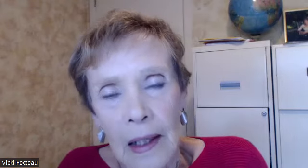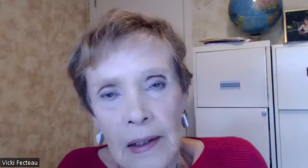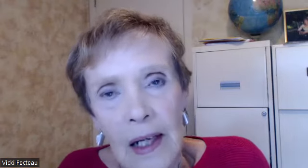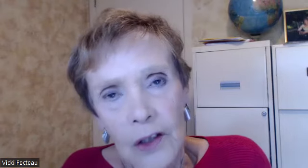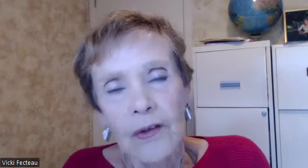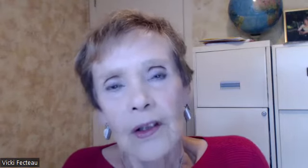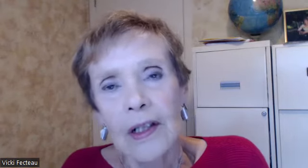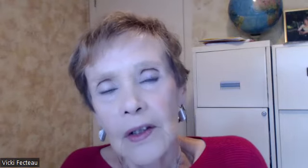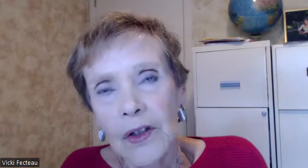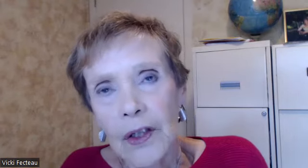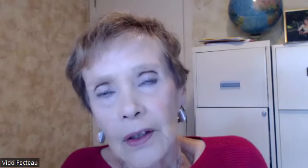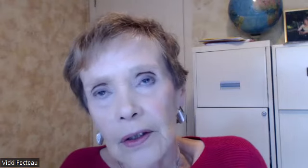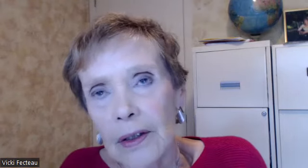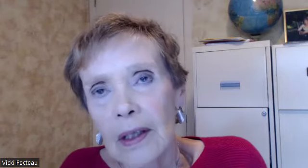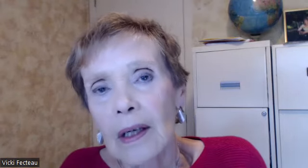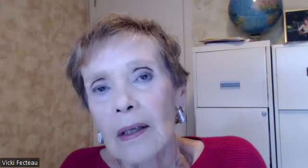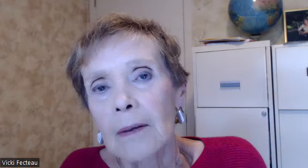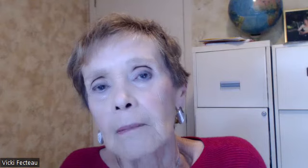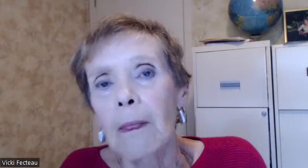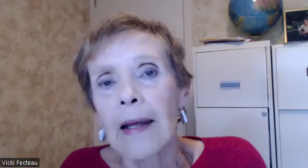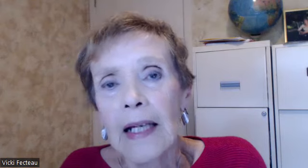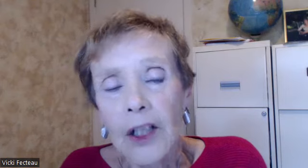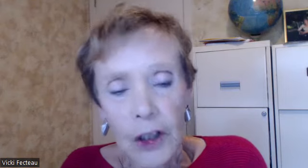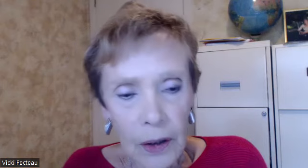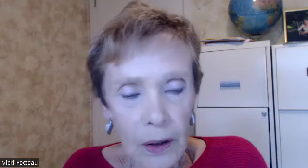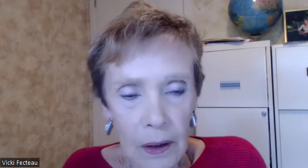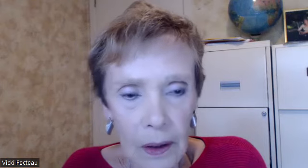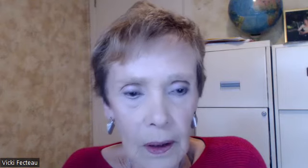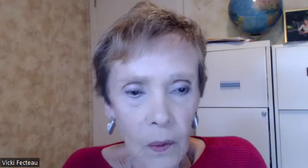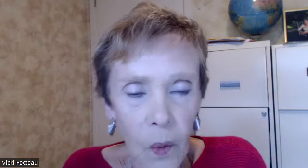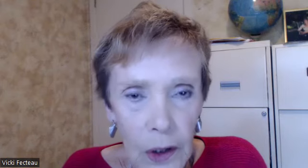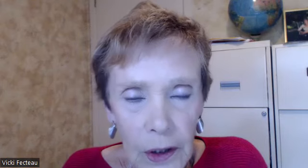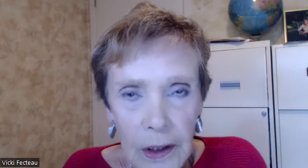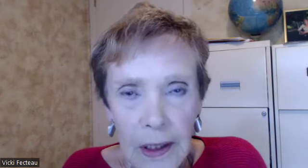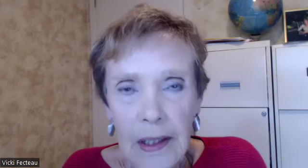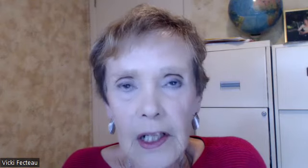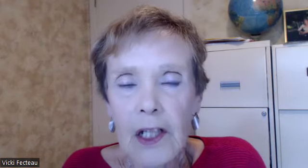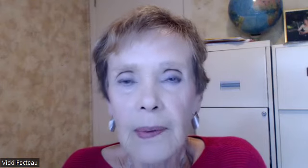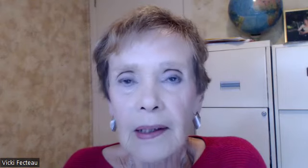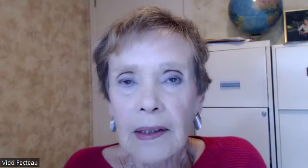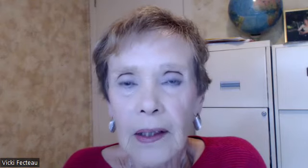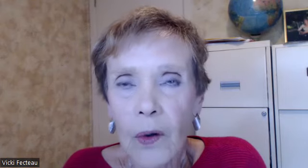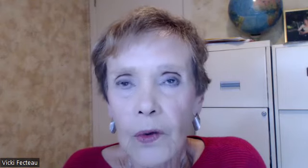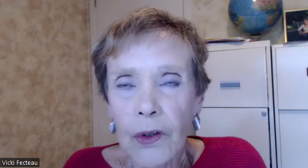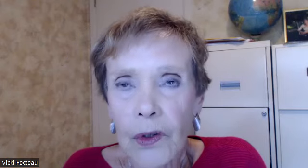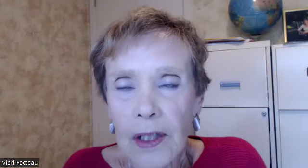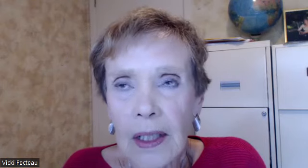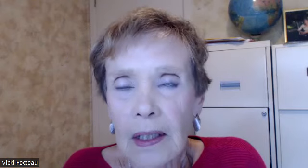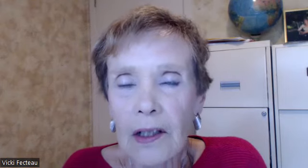It's actually very easy to learn. Each word is spelled out using